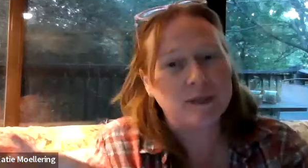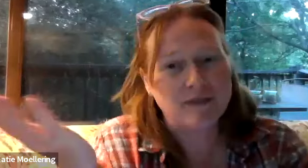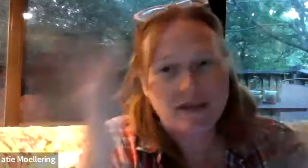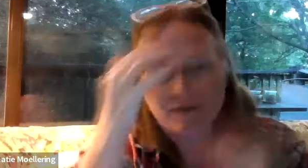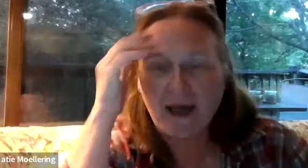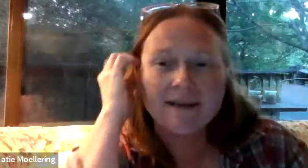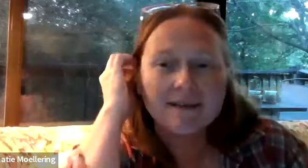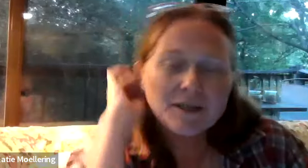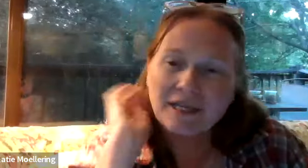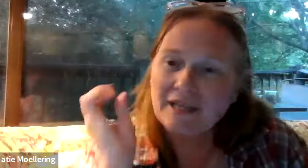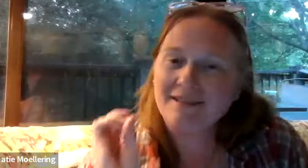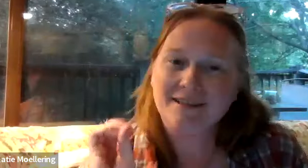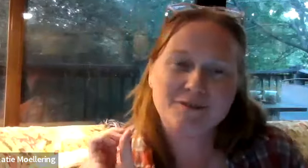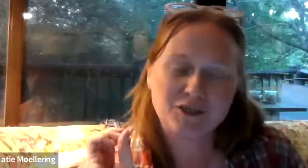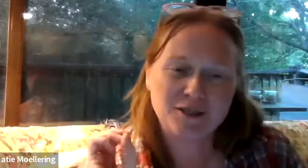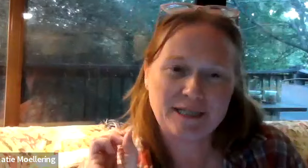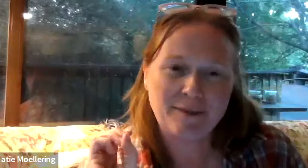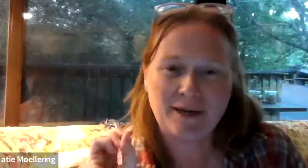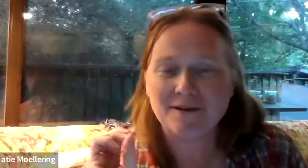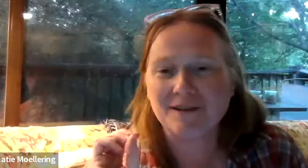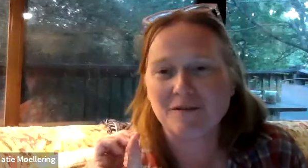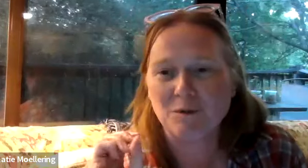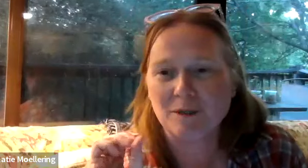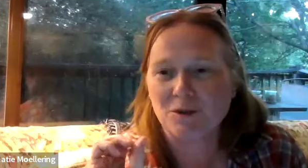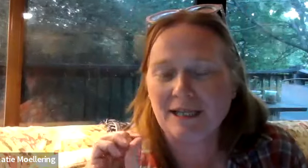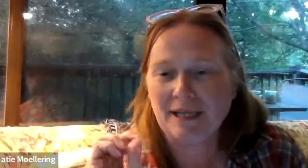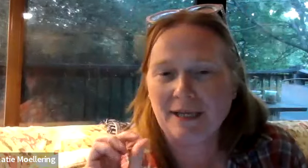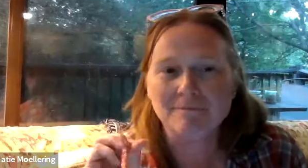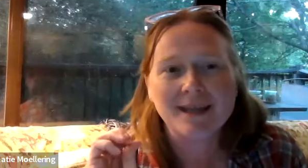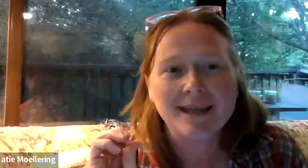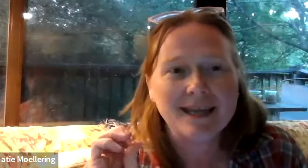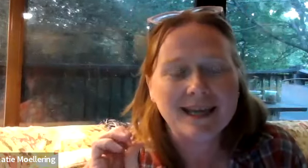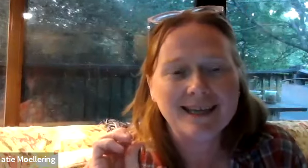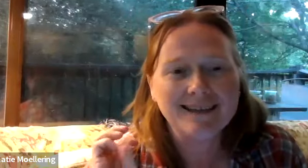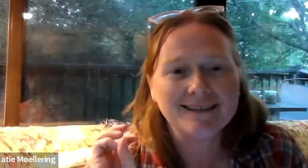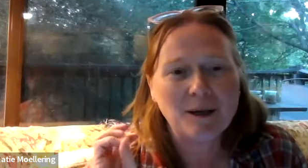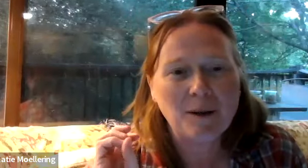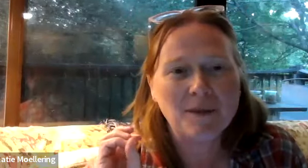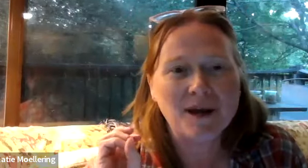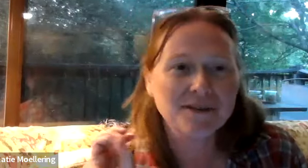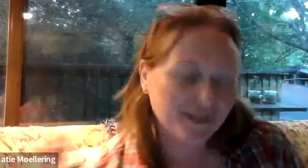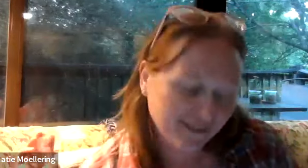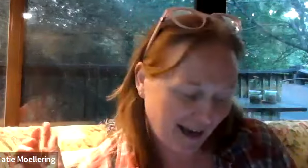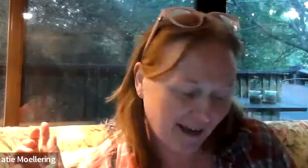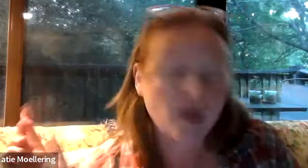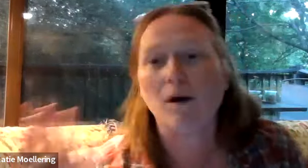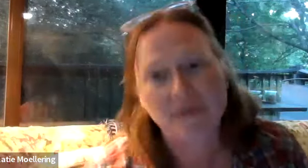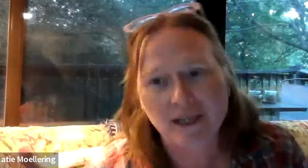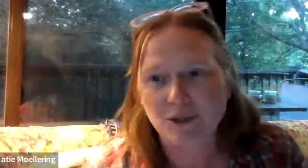love to have you back. So again, you know, shoot us an email if you want to join again. And other than that, oh, thank you